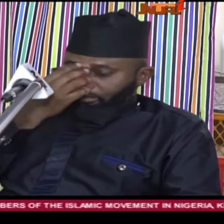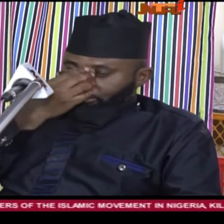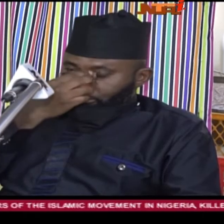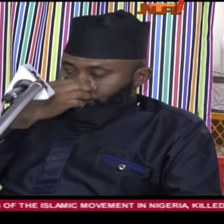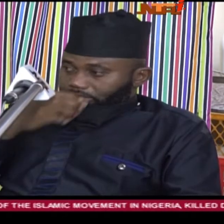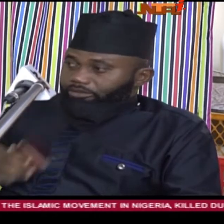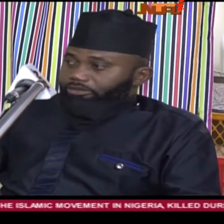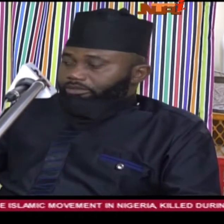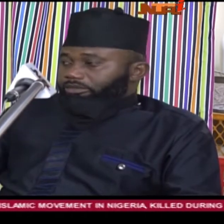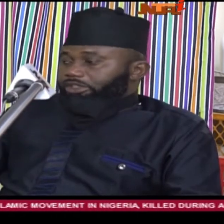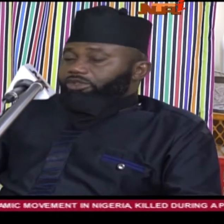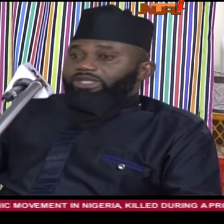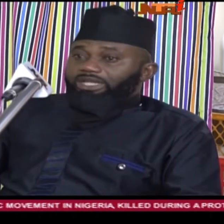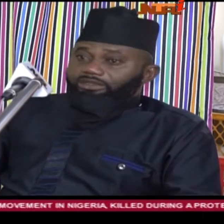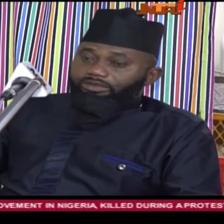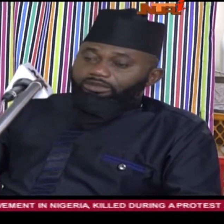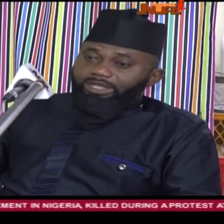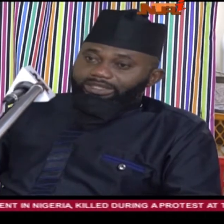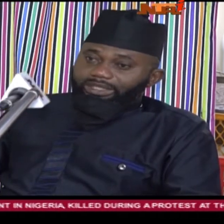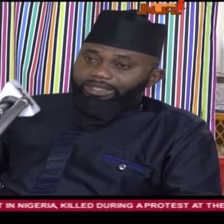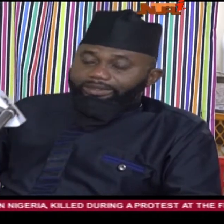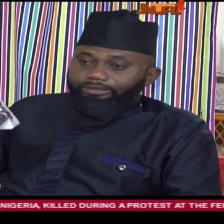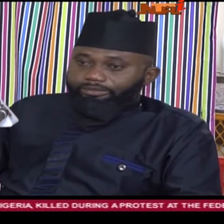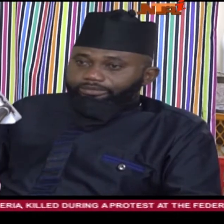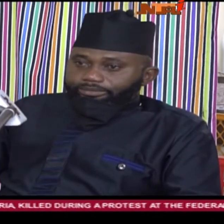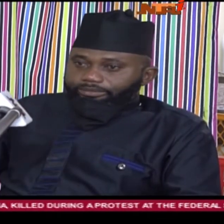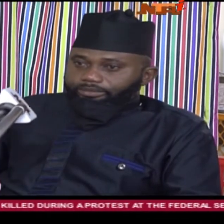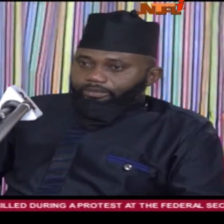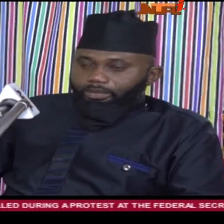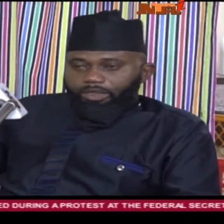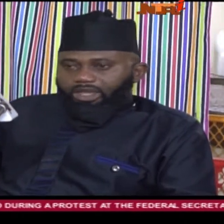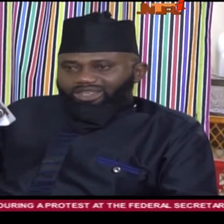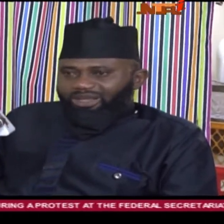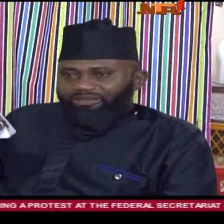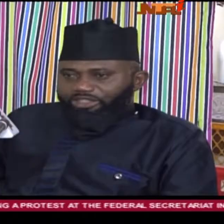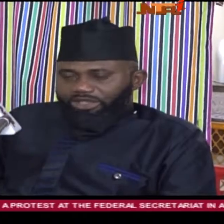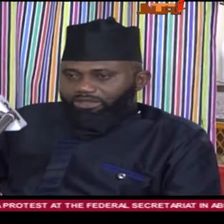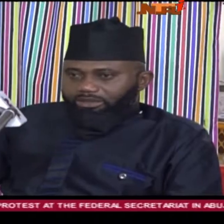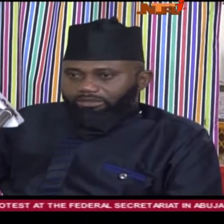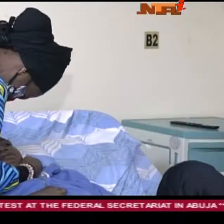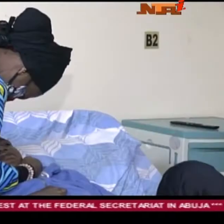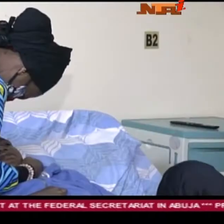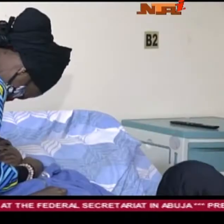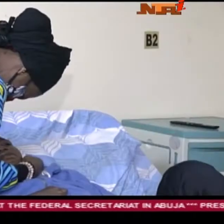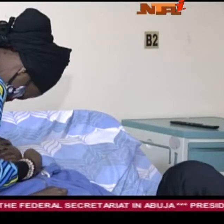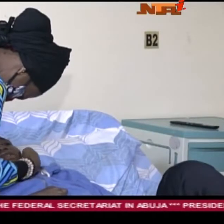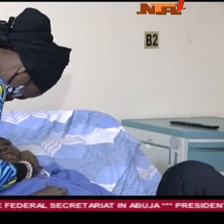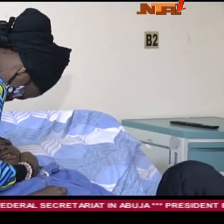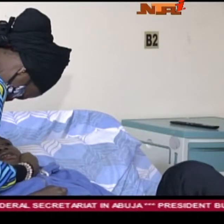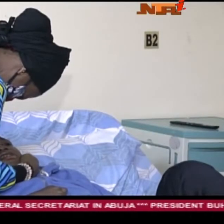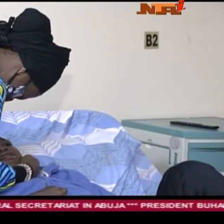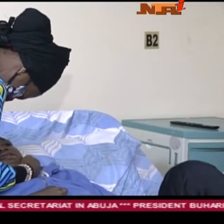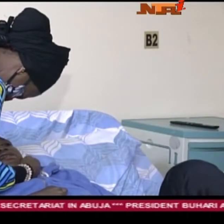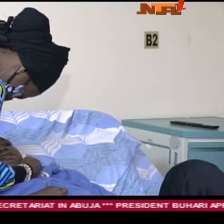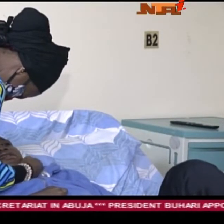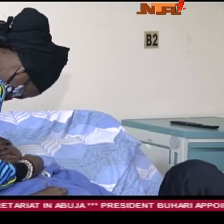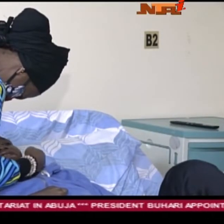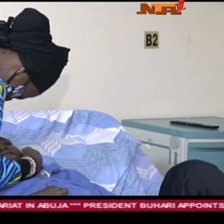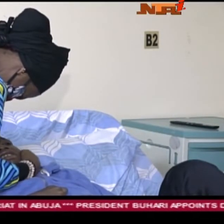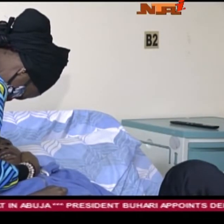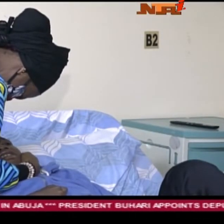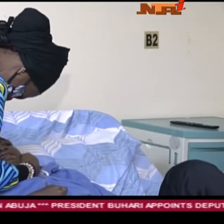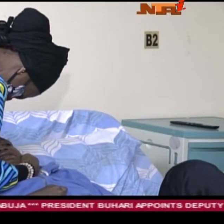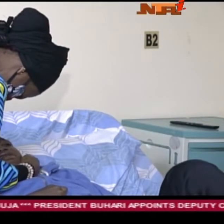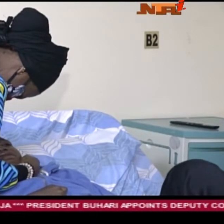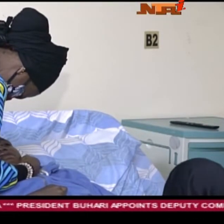very rare occasions where powerful emotions take over. That is the case with Abdulaziz and his family,